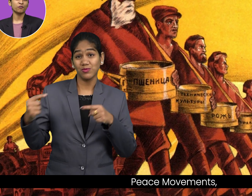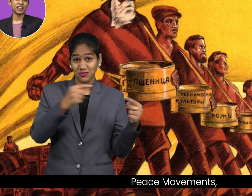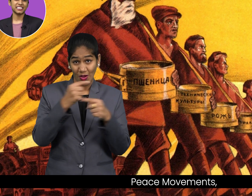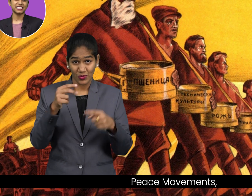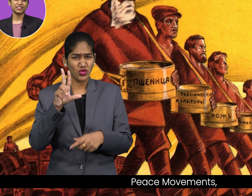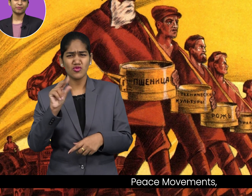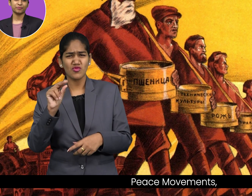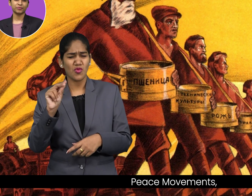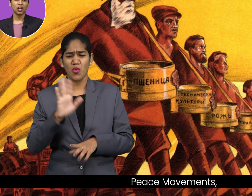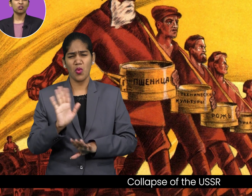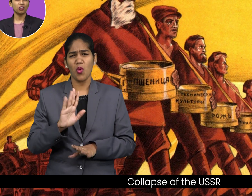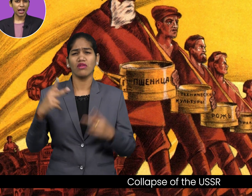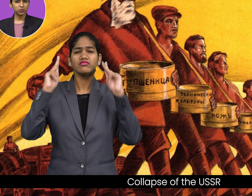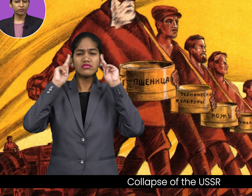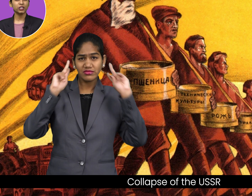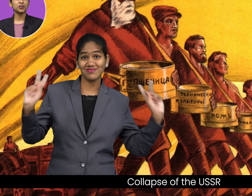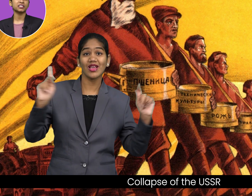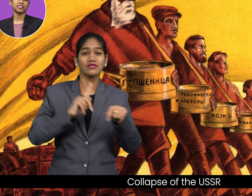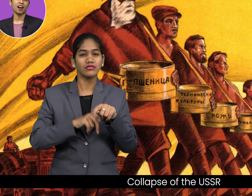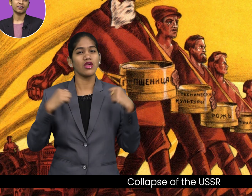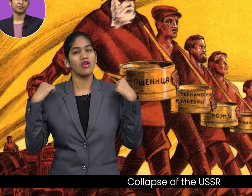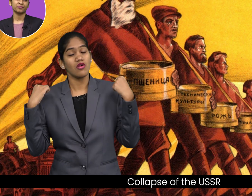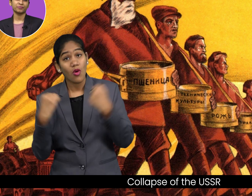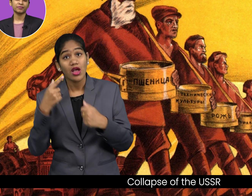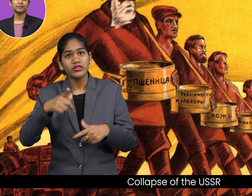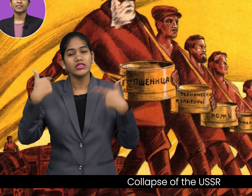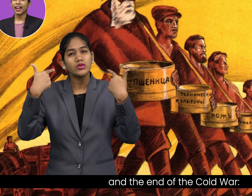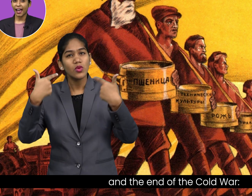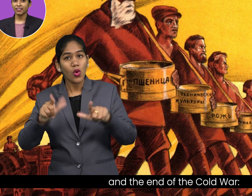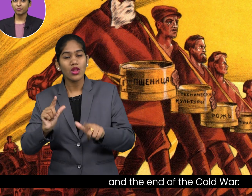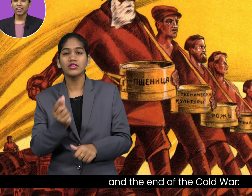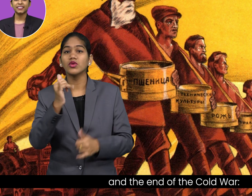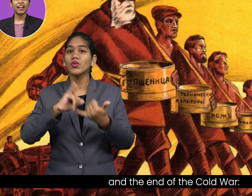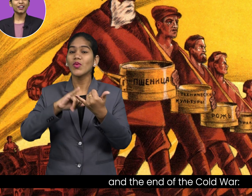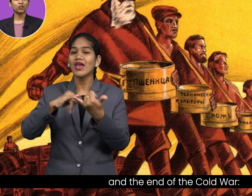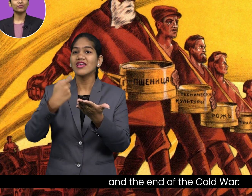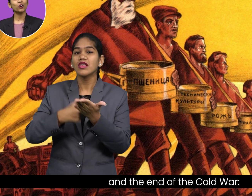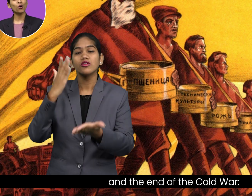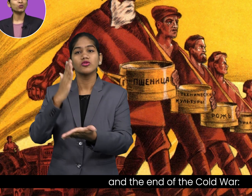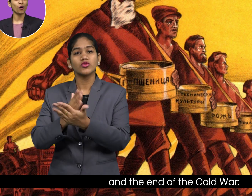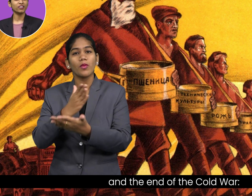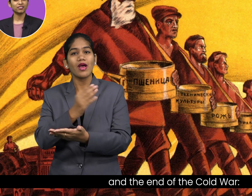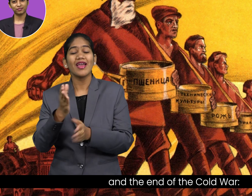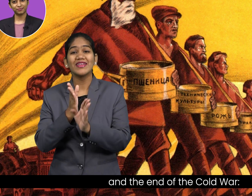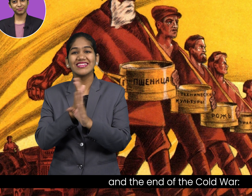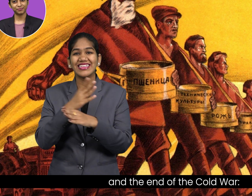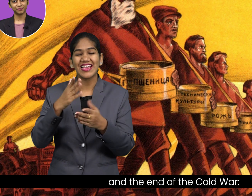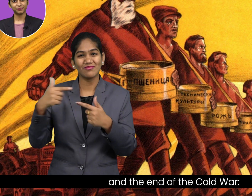Peace movements. Collapse of the USSR and the end of the Cold